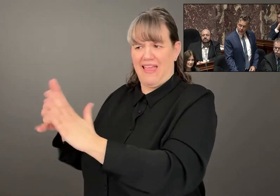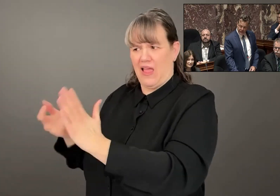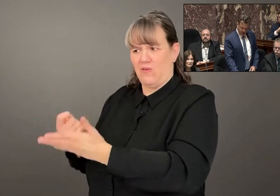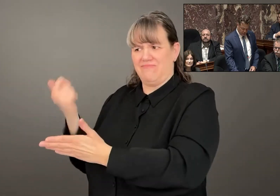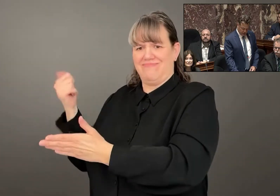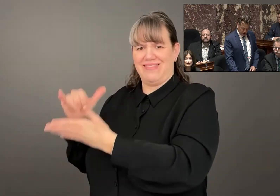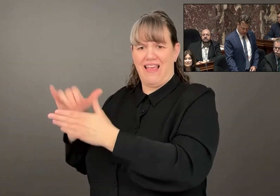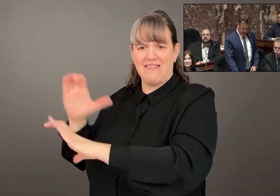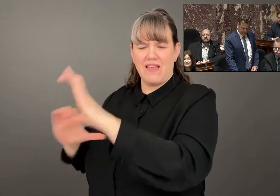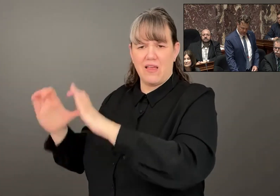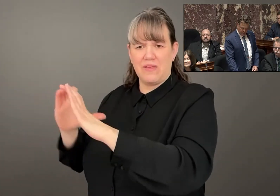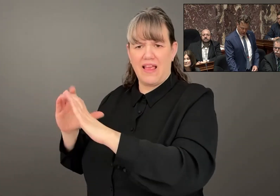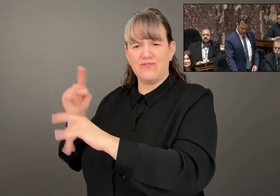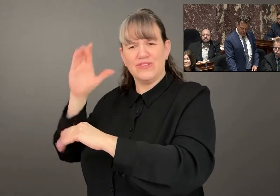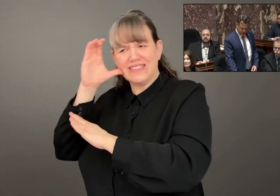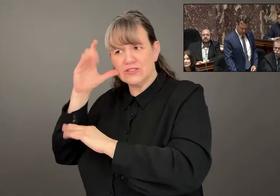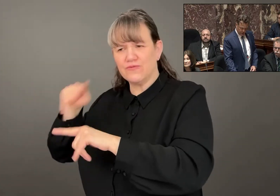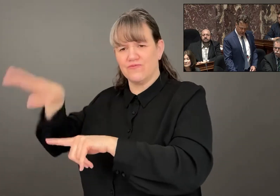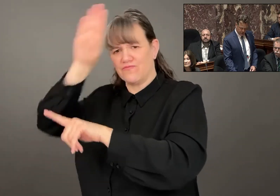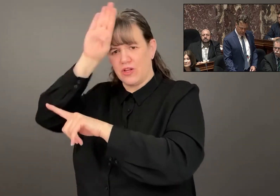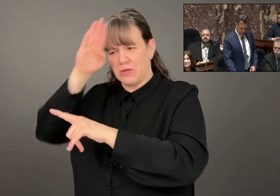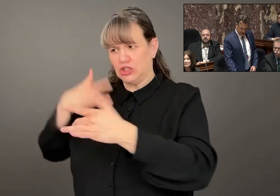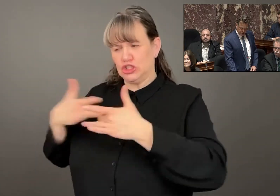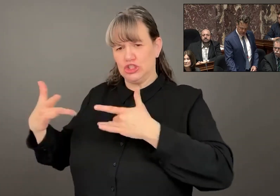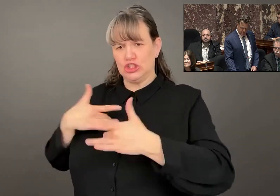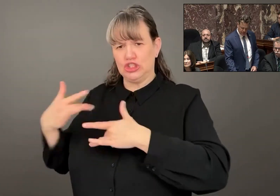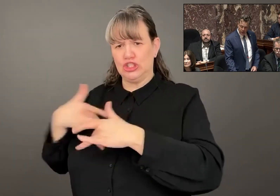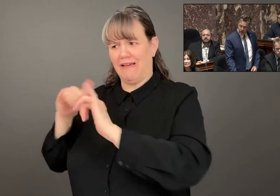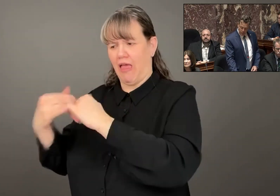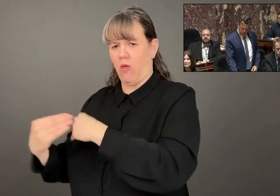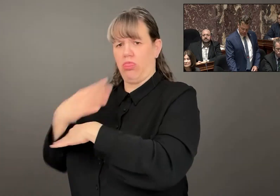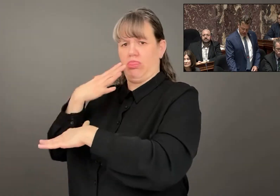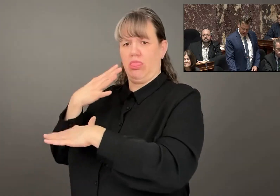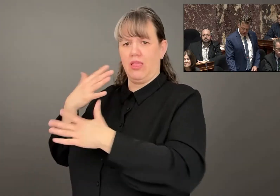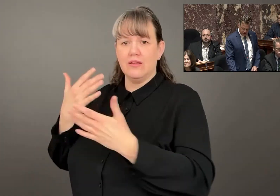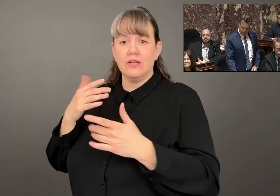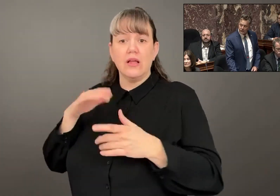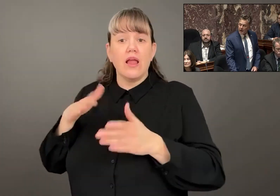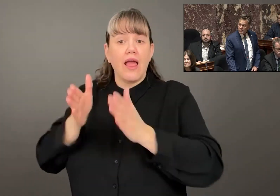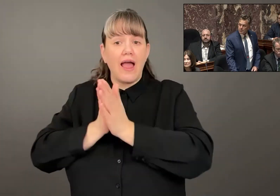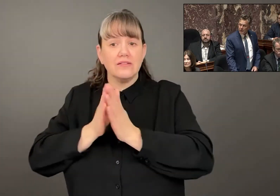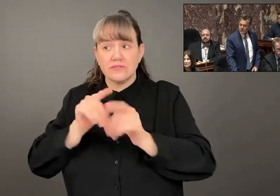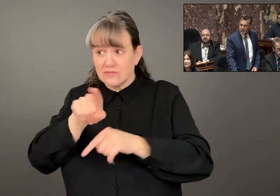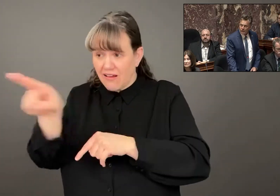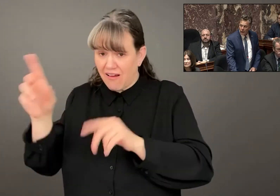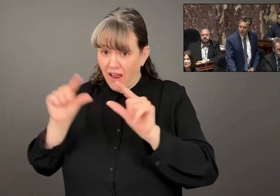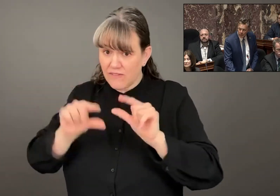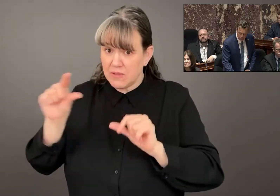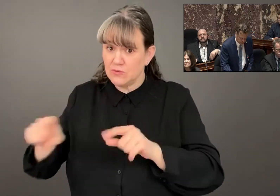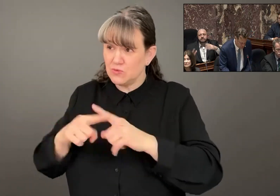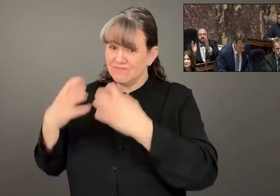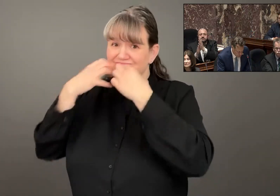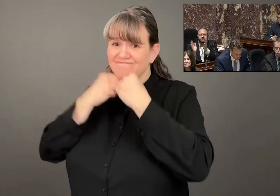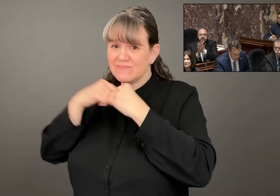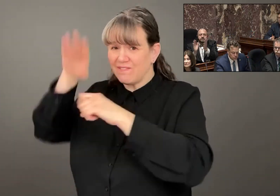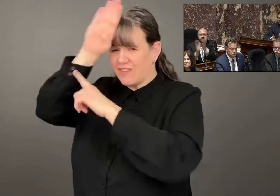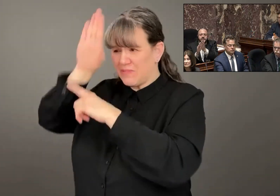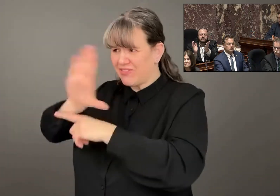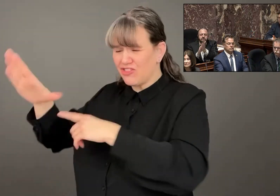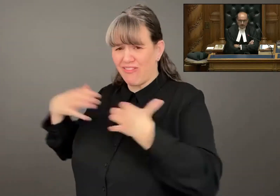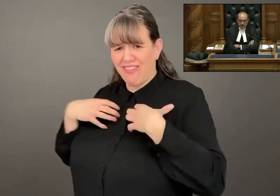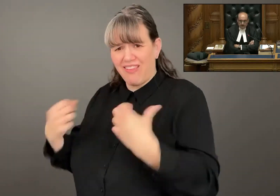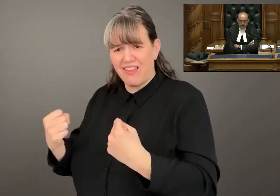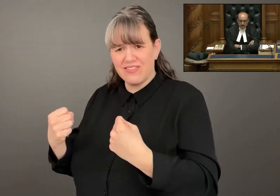General, will this government invest in the health of BC firefighters by transitioning to PFAS-free fire suppression foam?